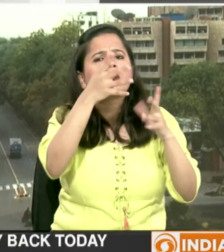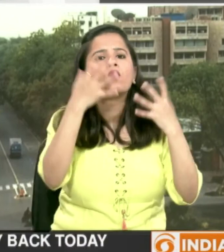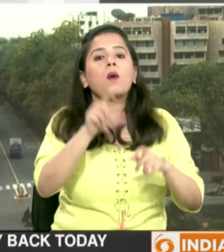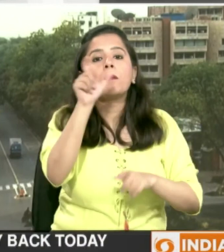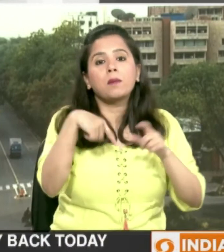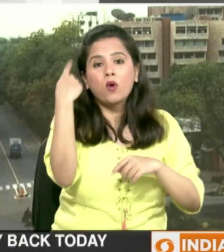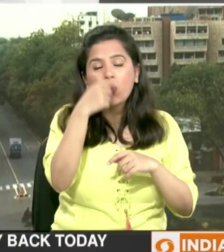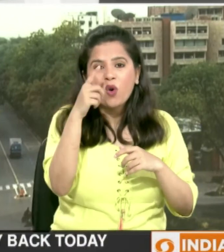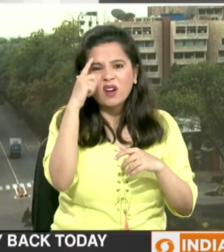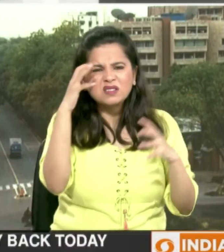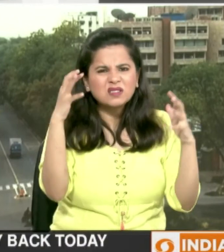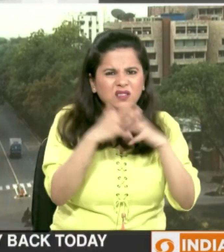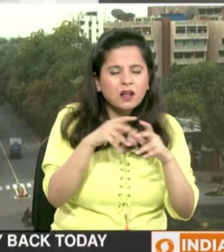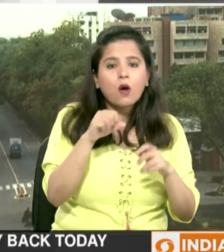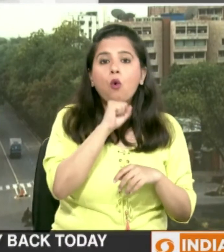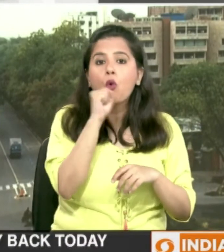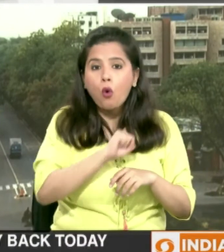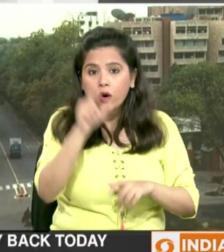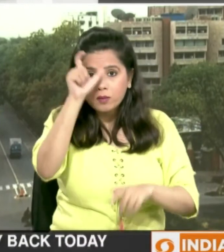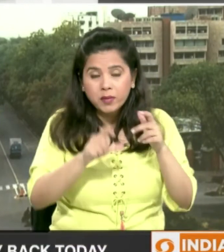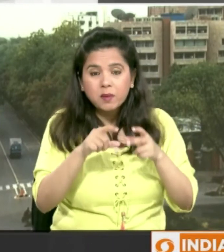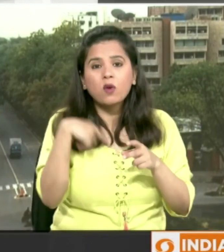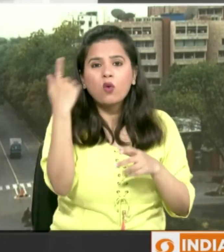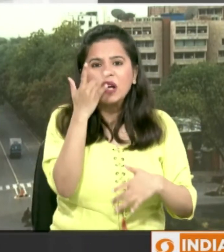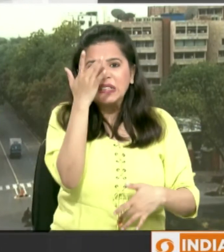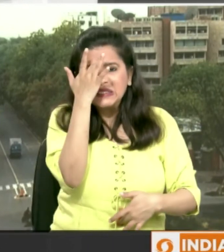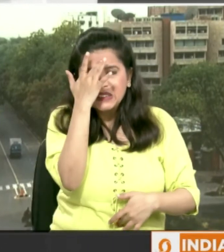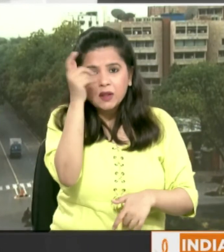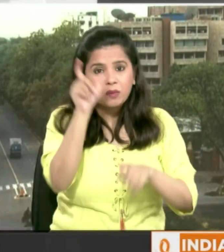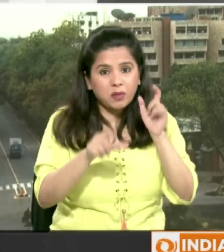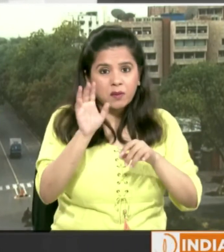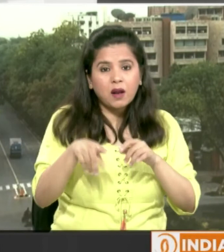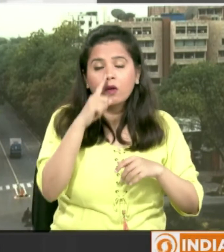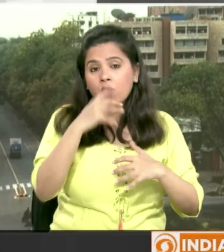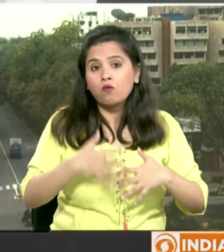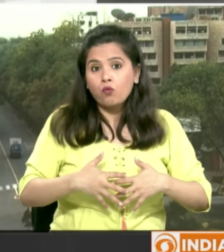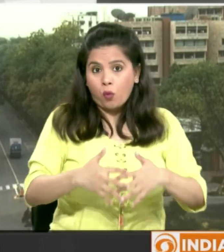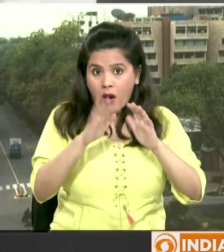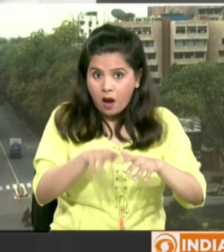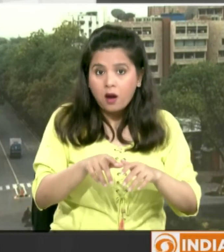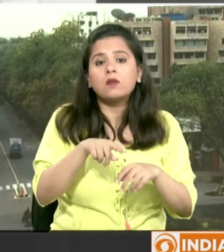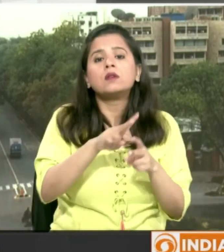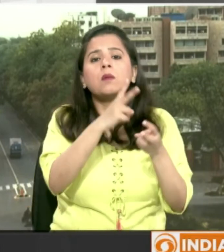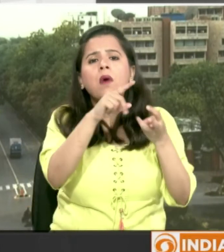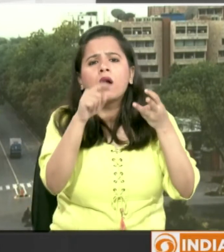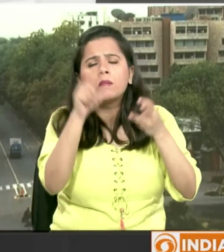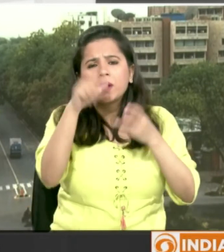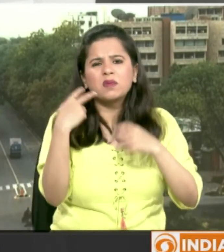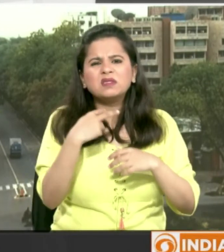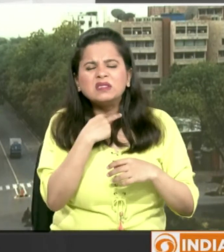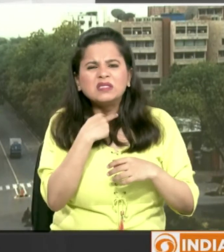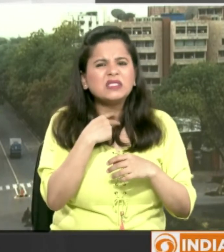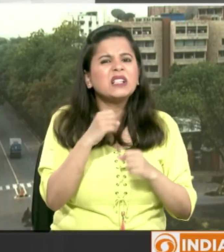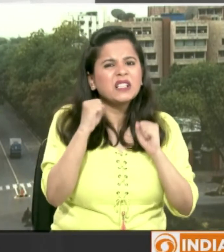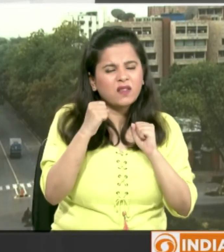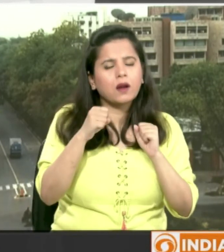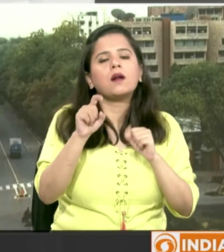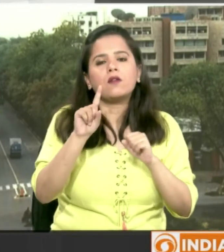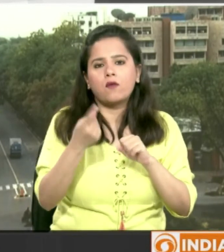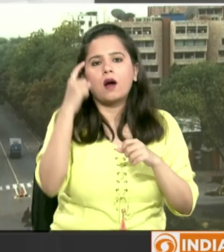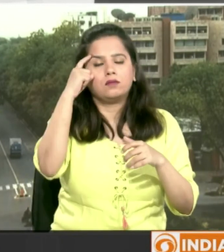in distress, elderly people, urgent medical cases, expecting women and others stranded in difficult